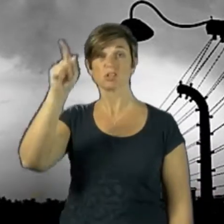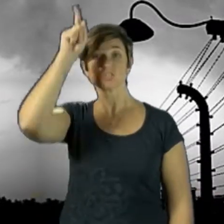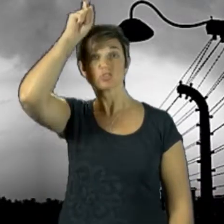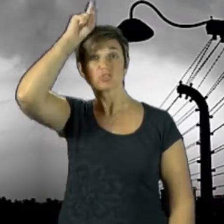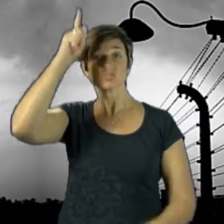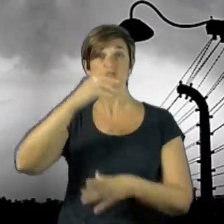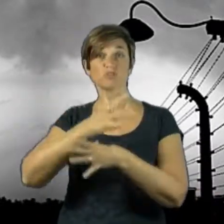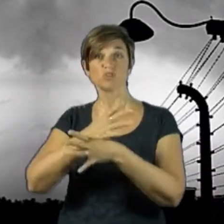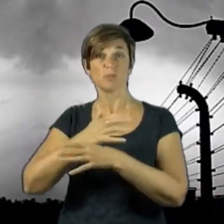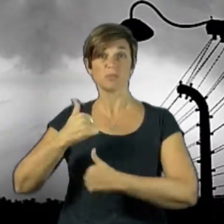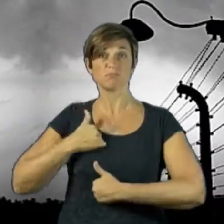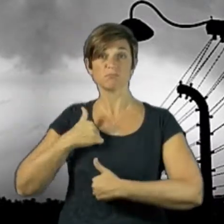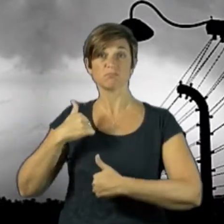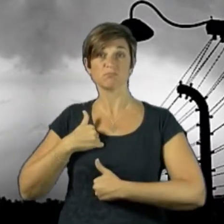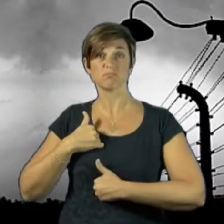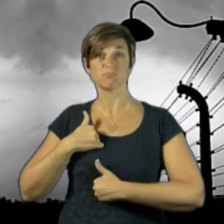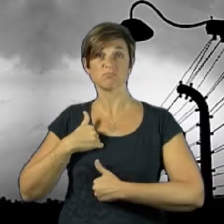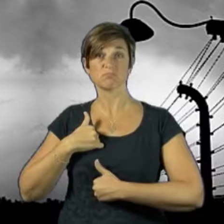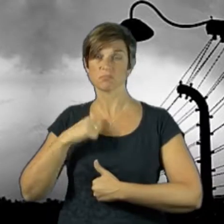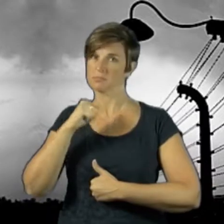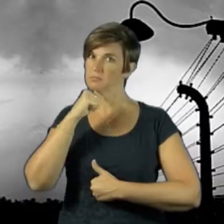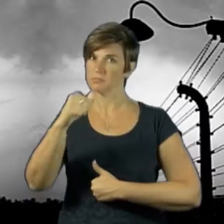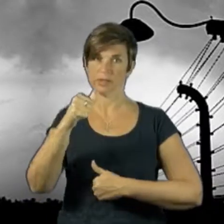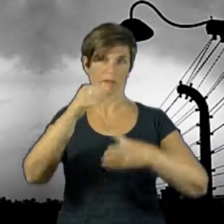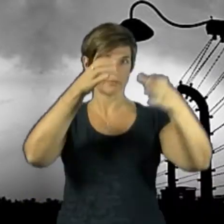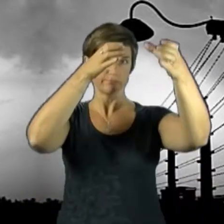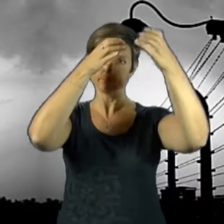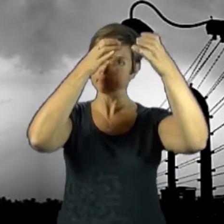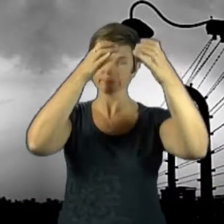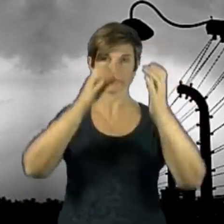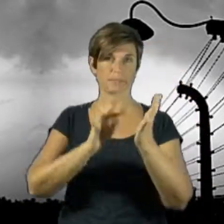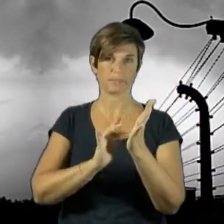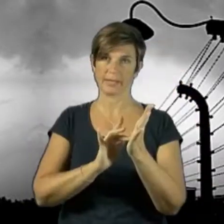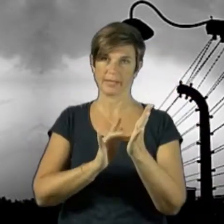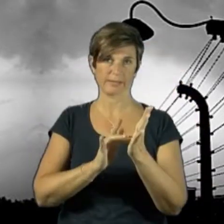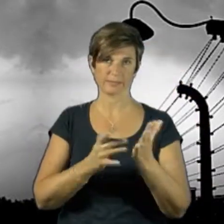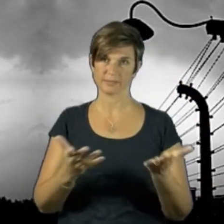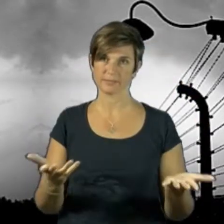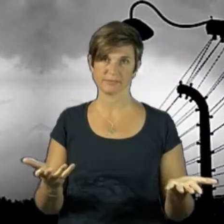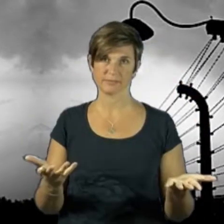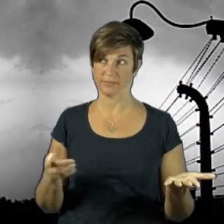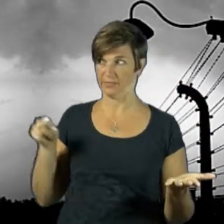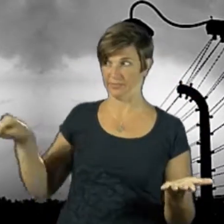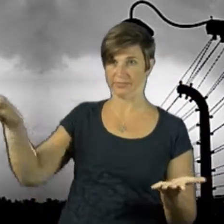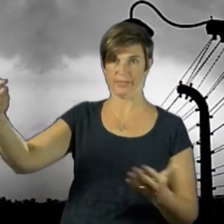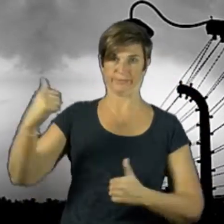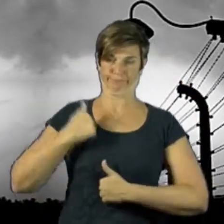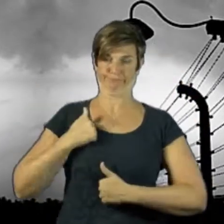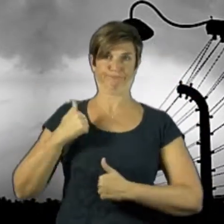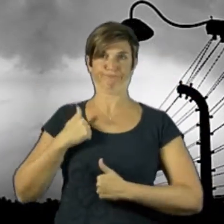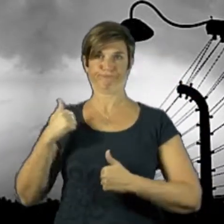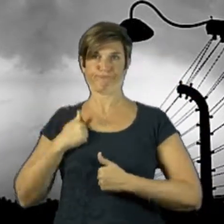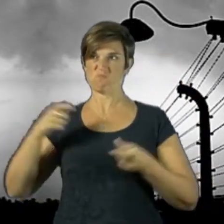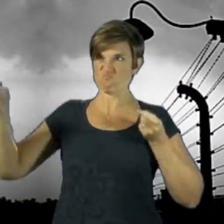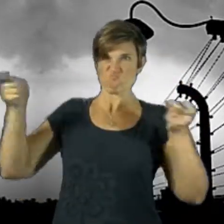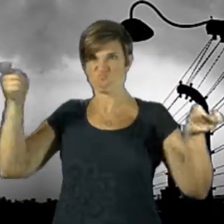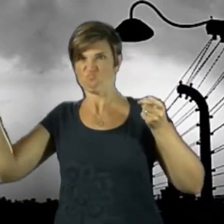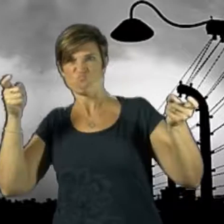The Germans, unhindered by medical knowledge, at least the Germans who had the say-so over our lives, were terribly